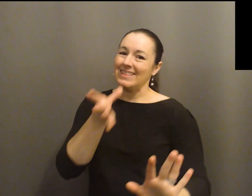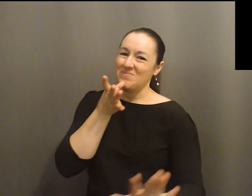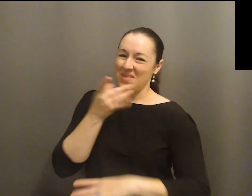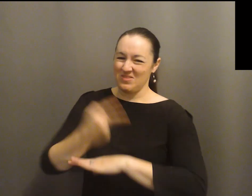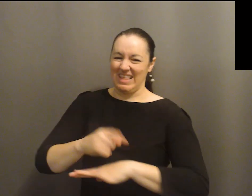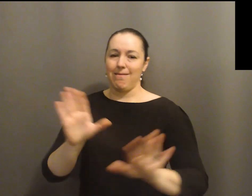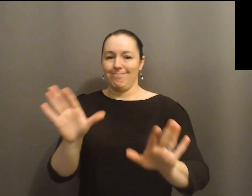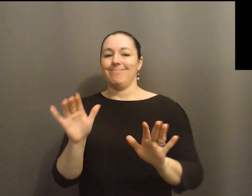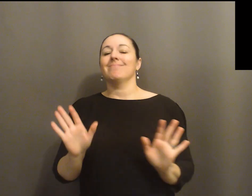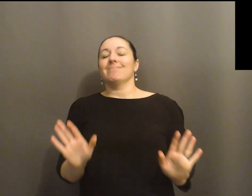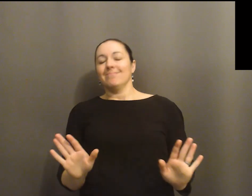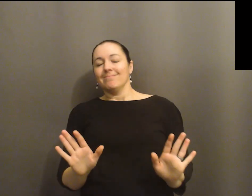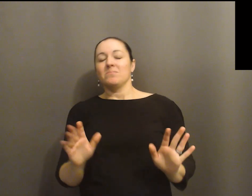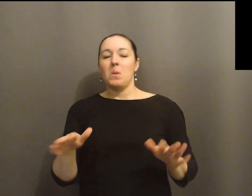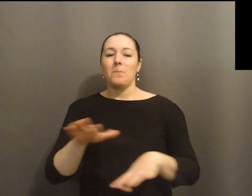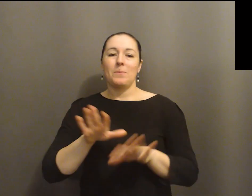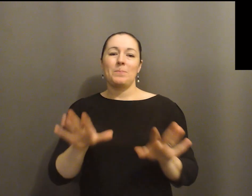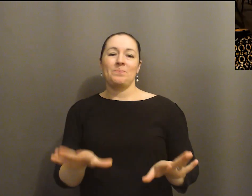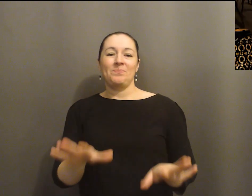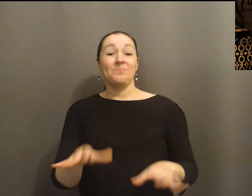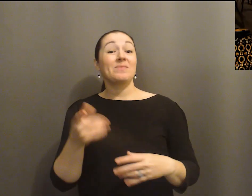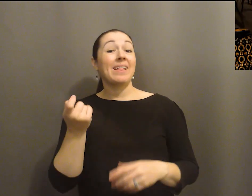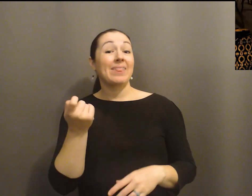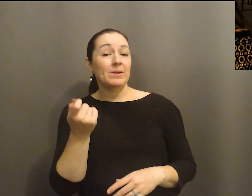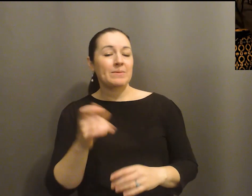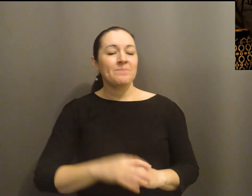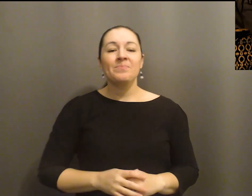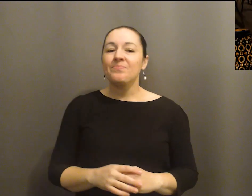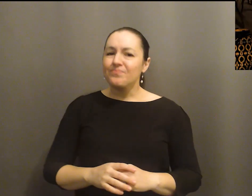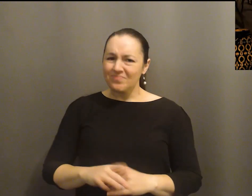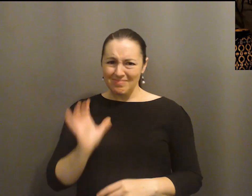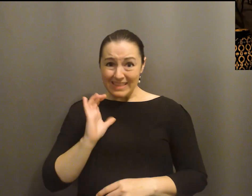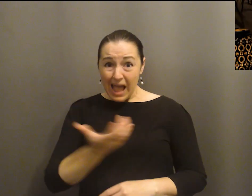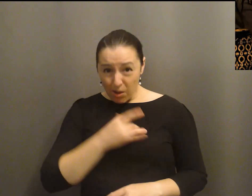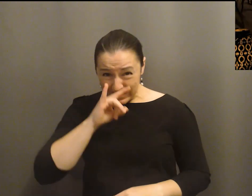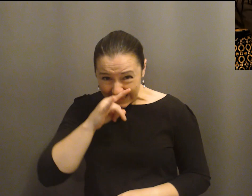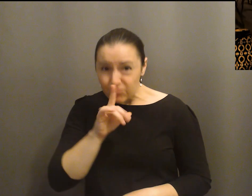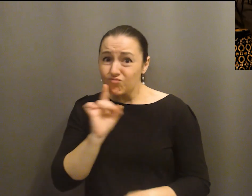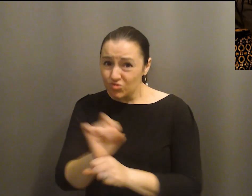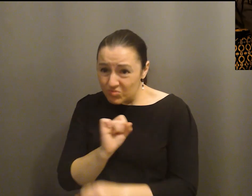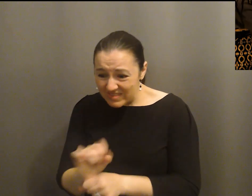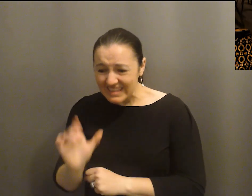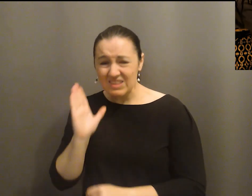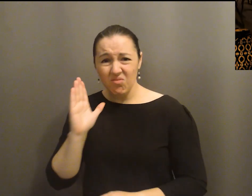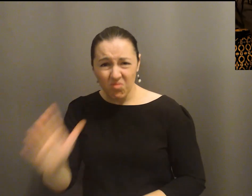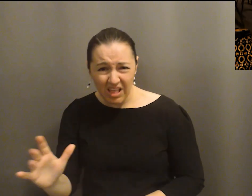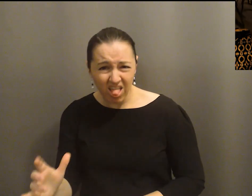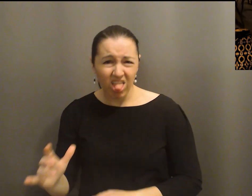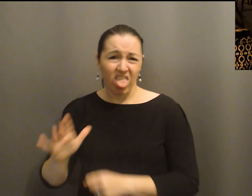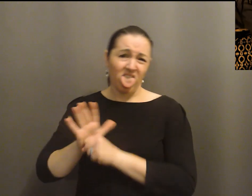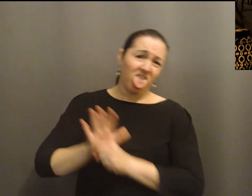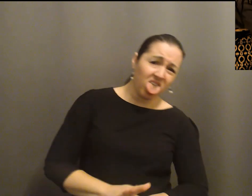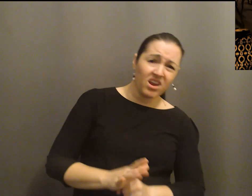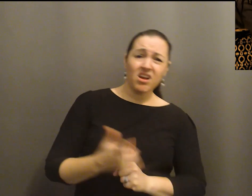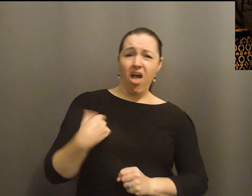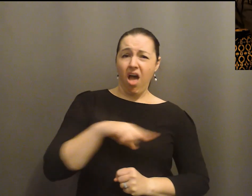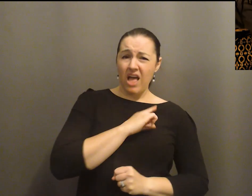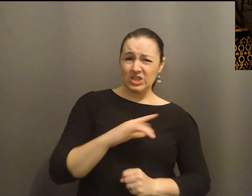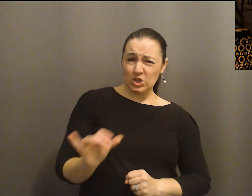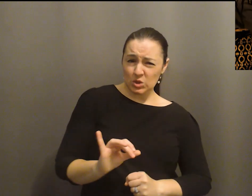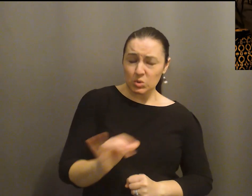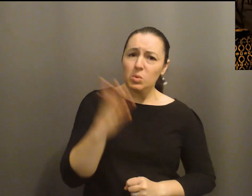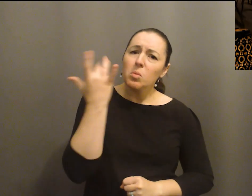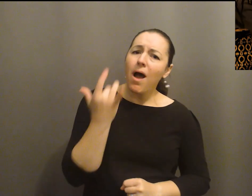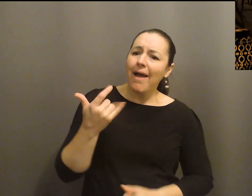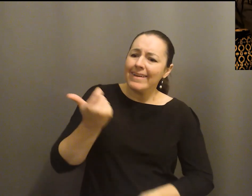It's Mother's Day I'm going back off A little bit All right And here's the other thing Our kids will crush us As well Because every problem They have